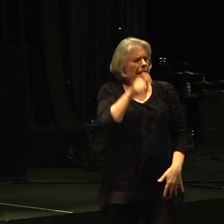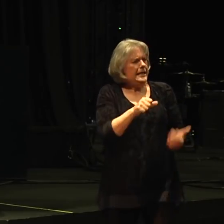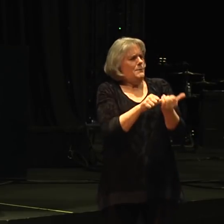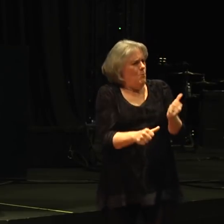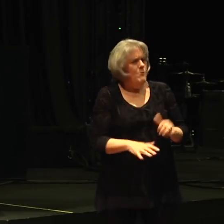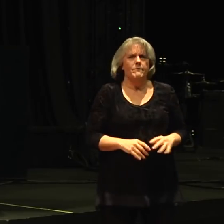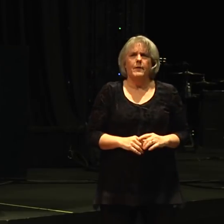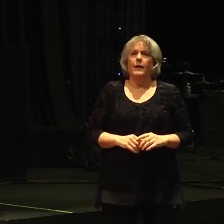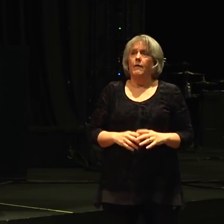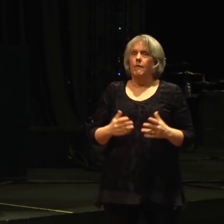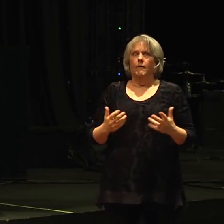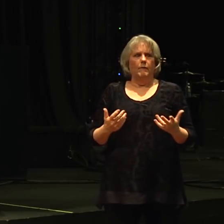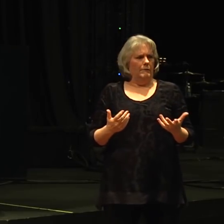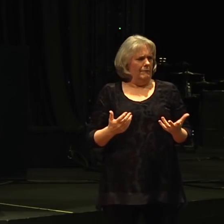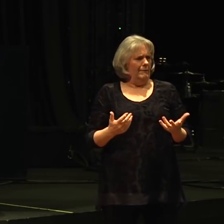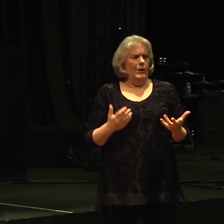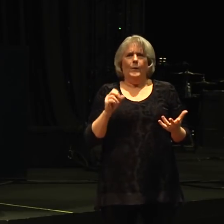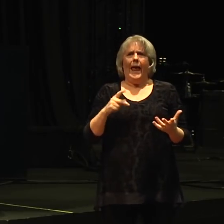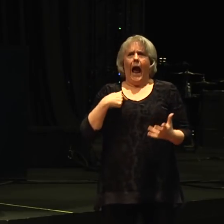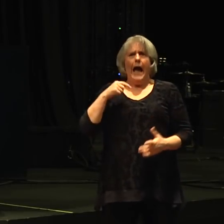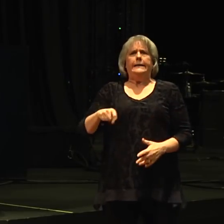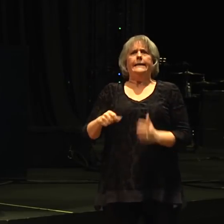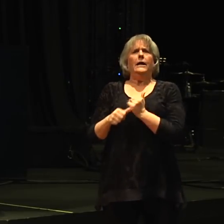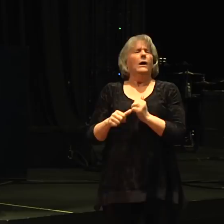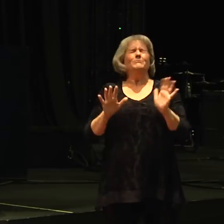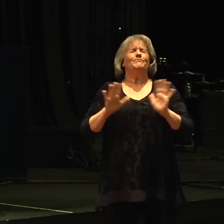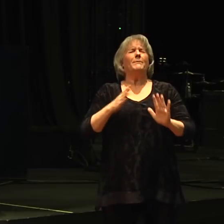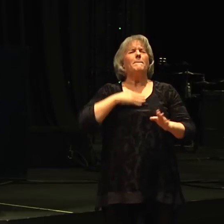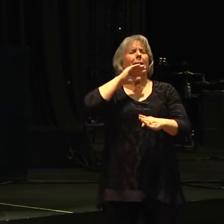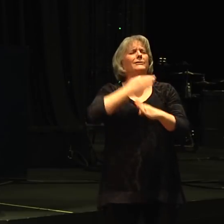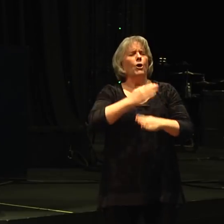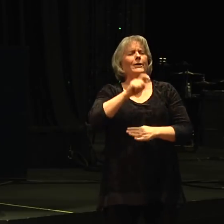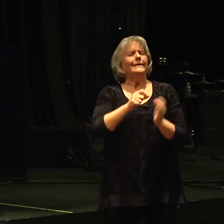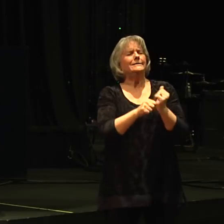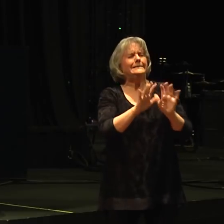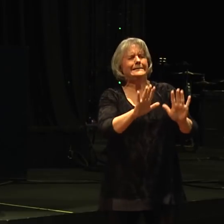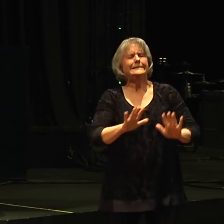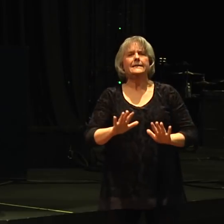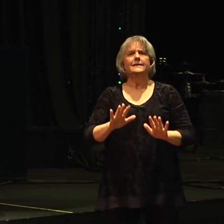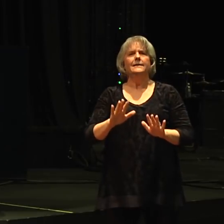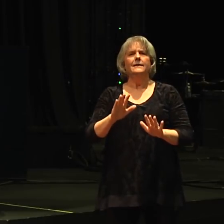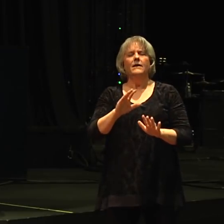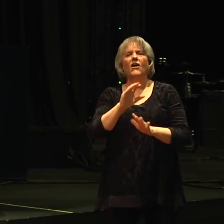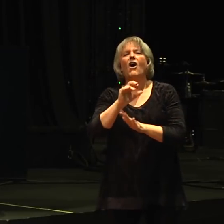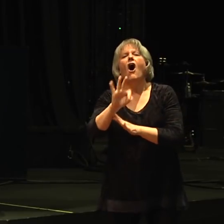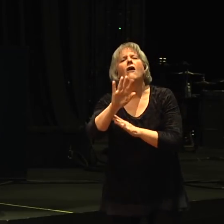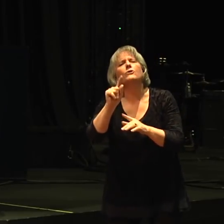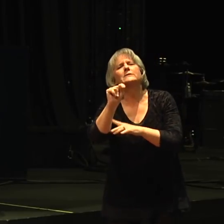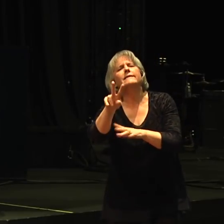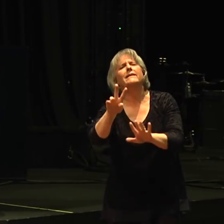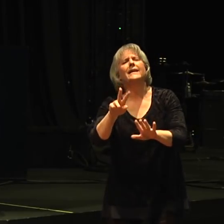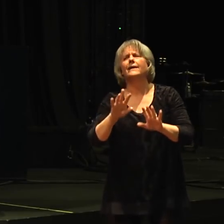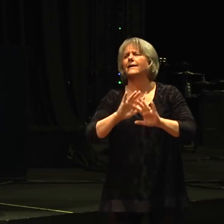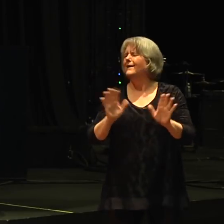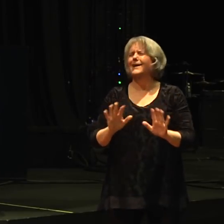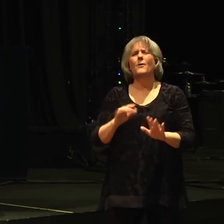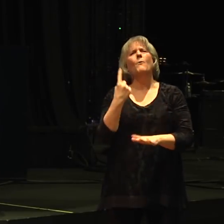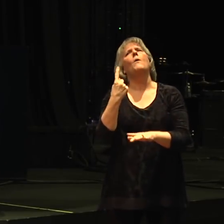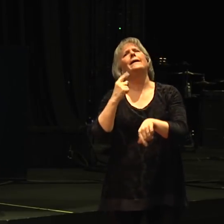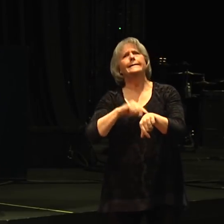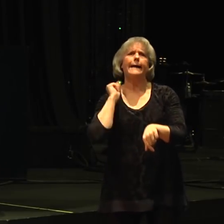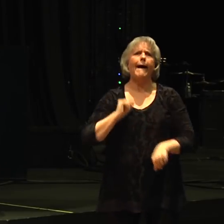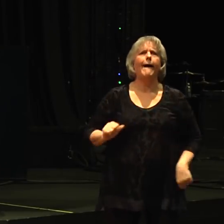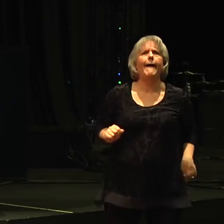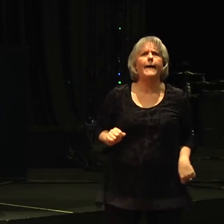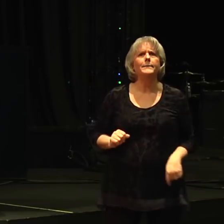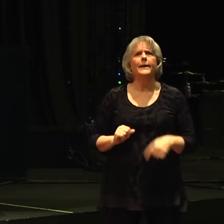to poop. Okay. Guys, I gotta poop. Or M's gotta poop. Yeah, turn your TV off. Turn your video on. Yeah, one person at a time.